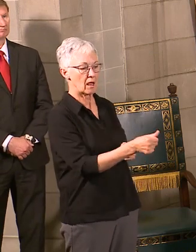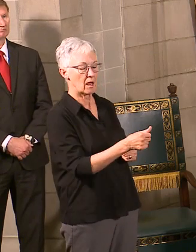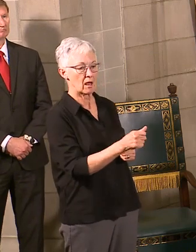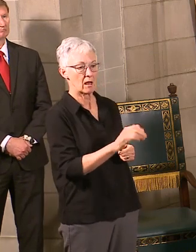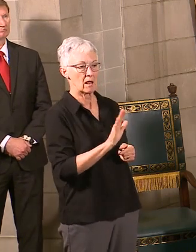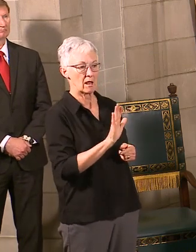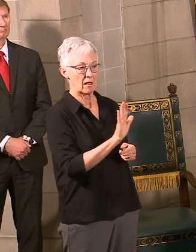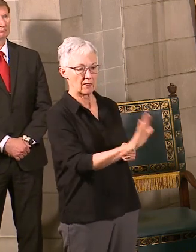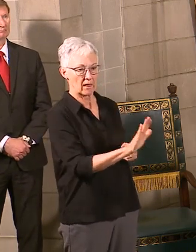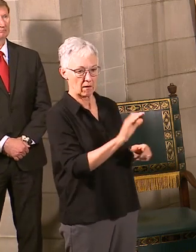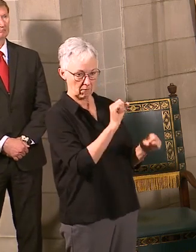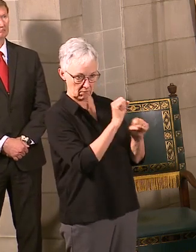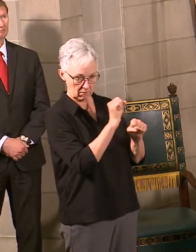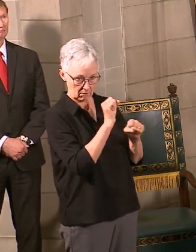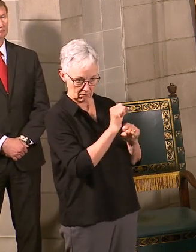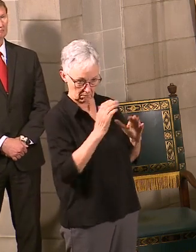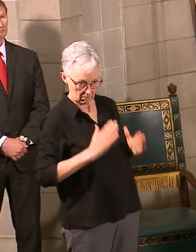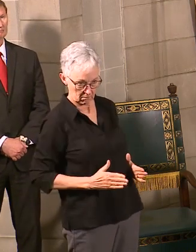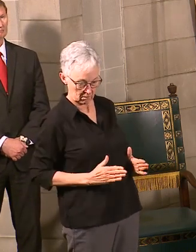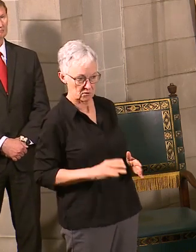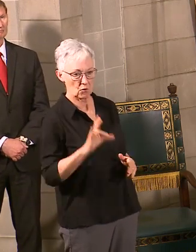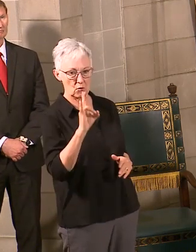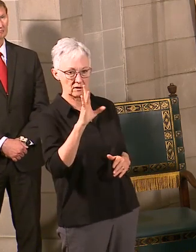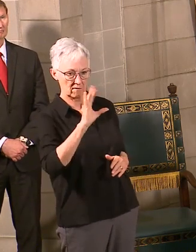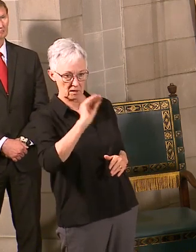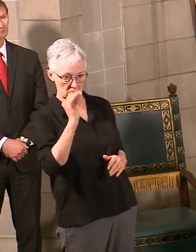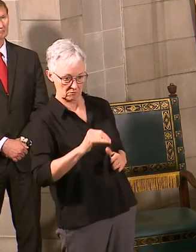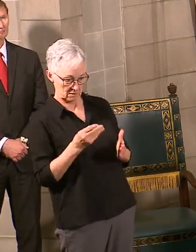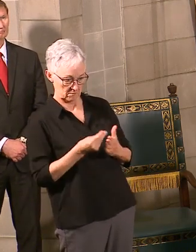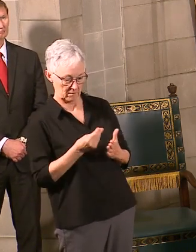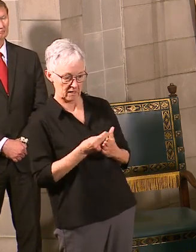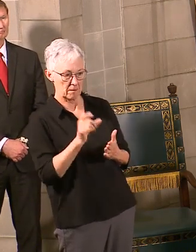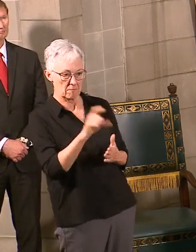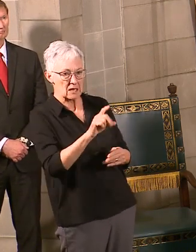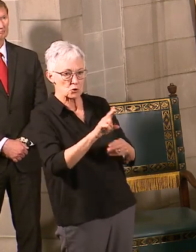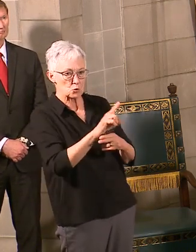has to be used for that payroll to be able to keep people on board.